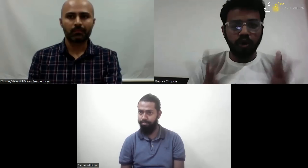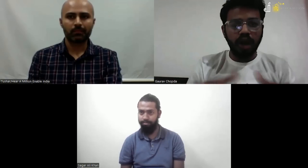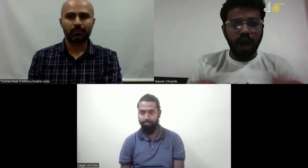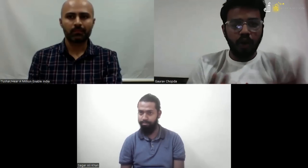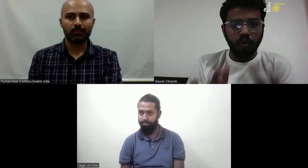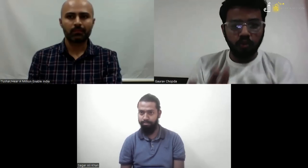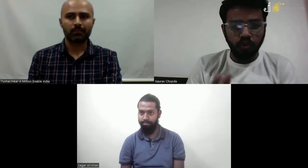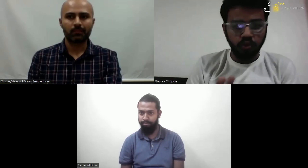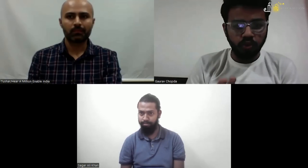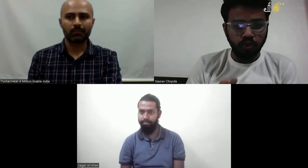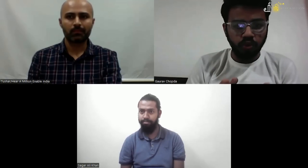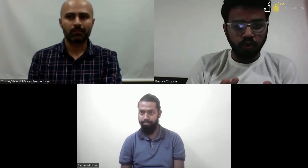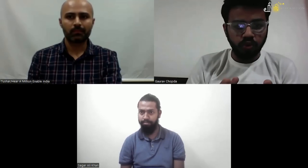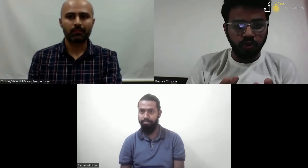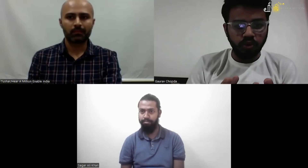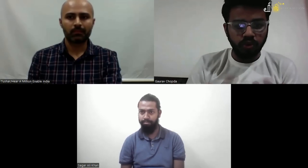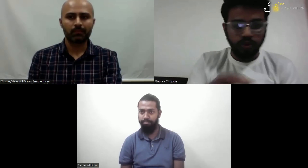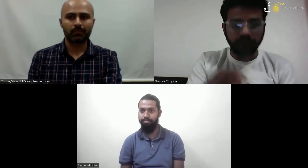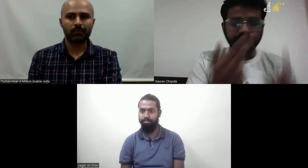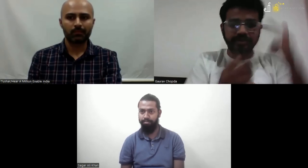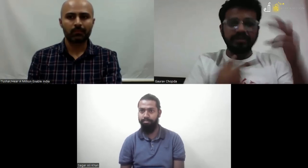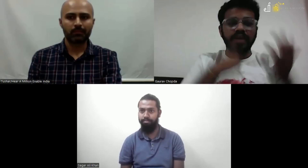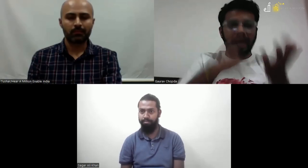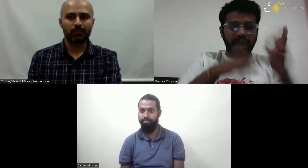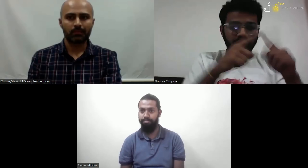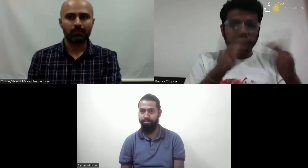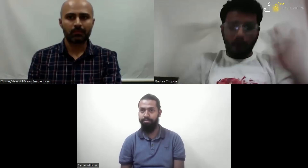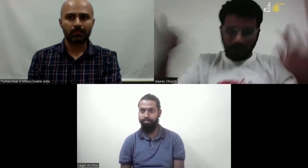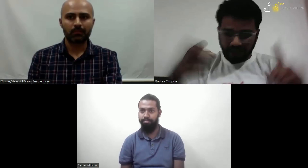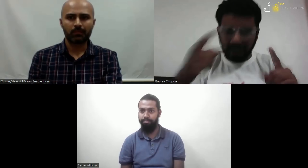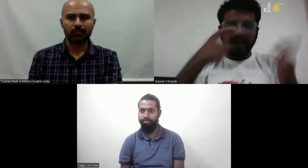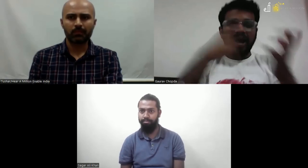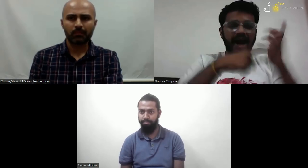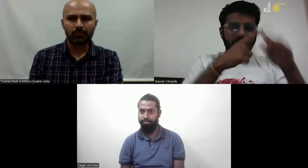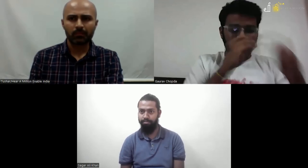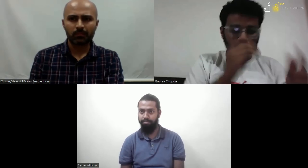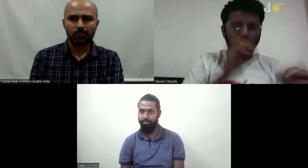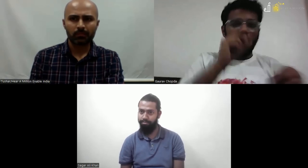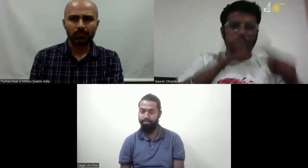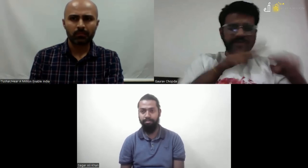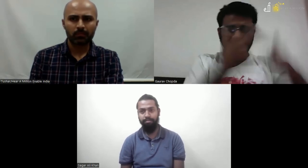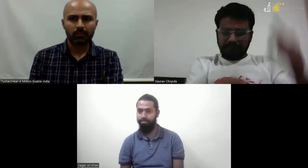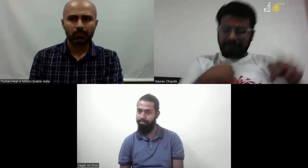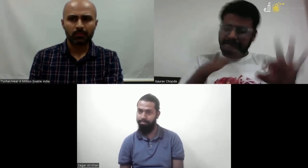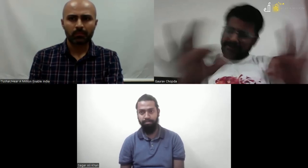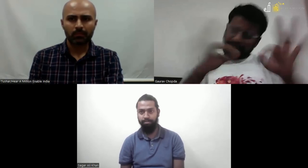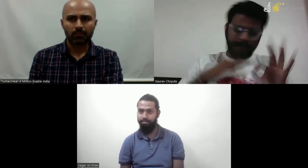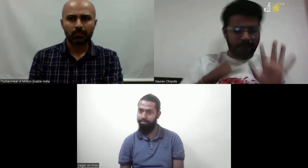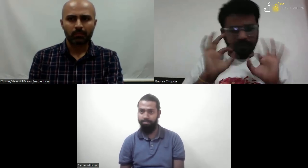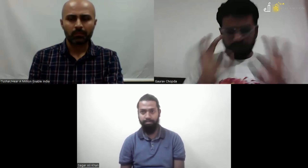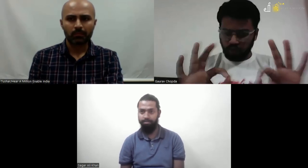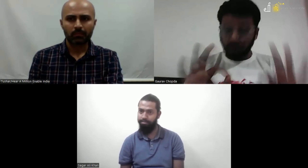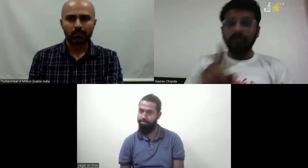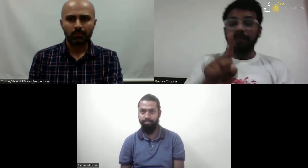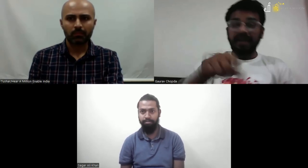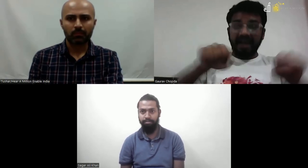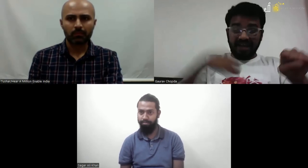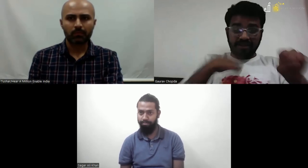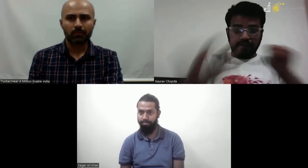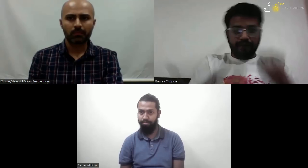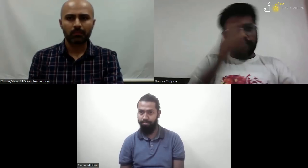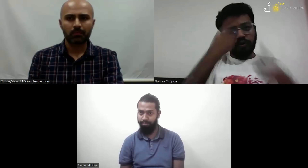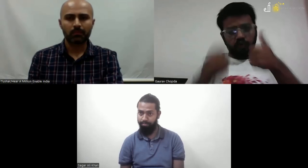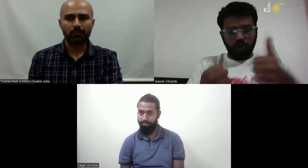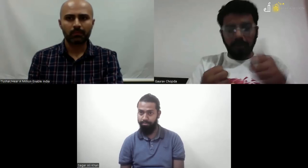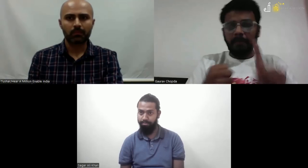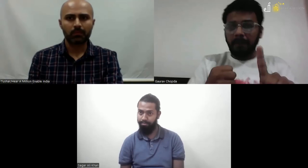I have a low vision, then they were not allowing me. Then how I can get the license? I went to the RTO office, the same thing